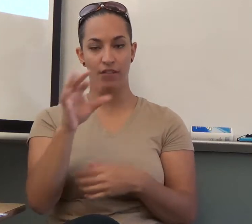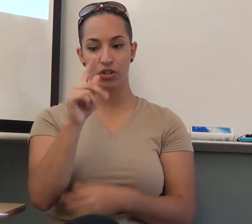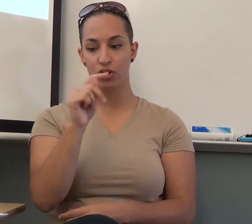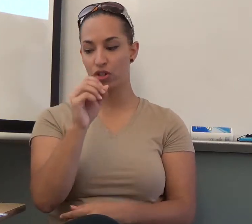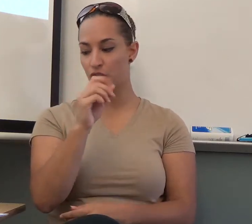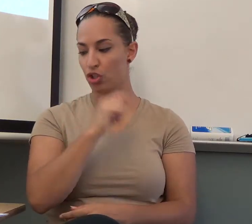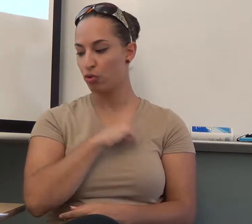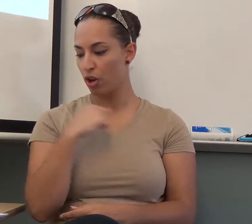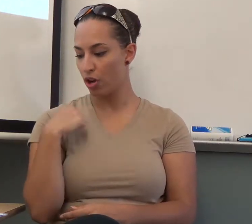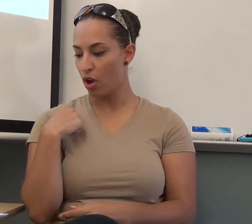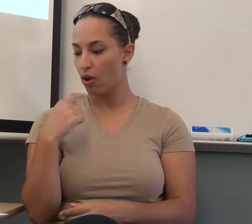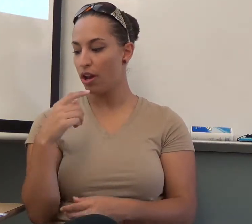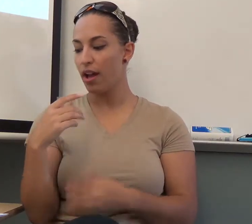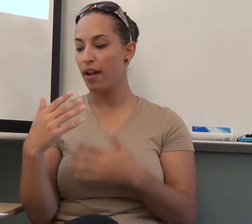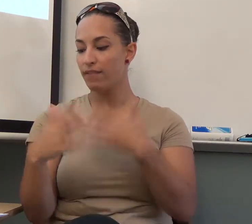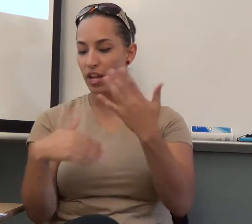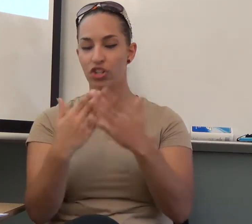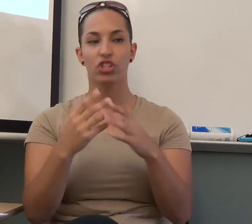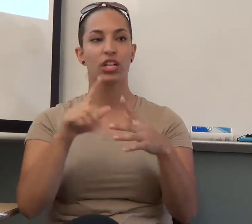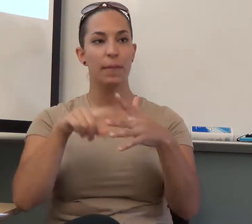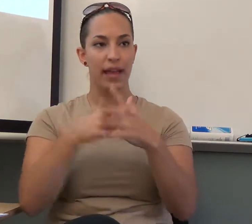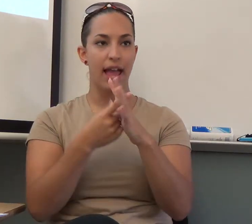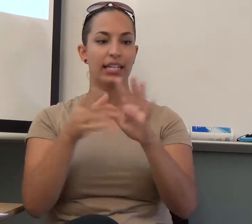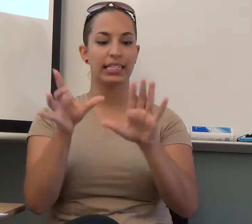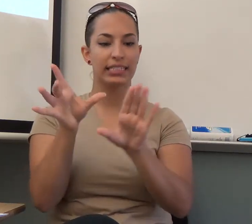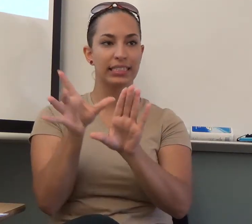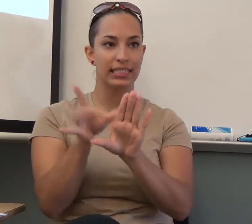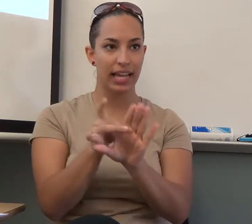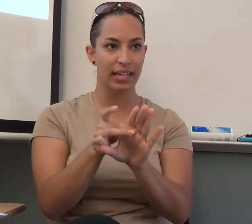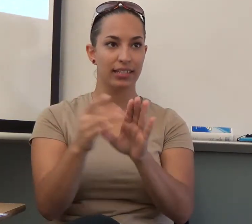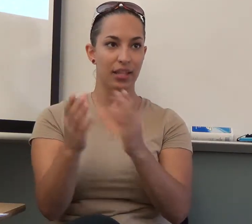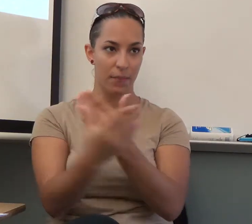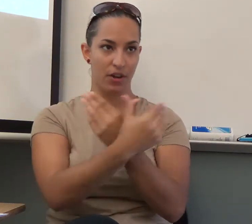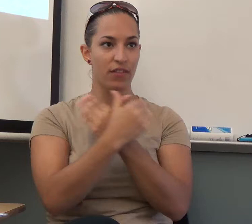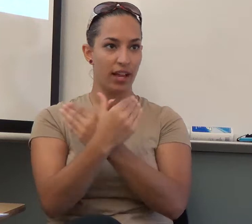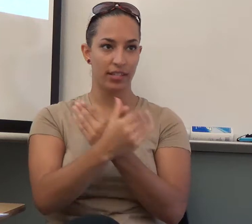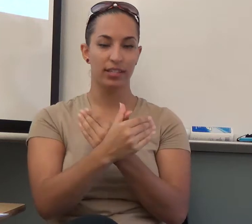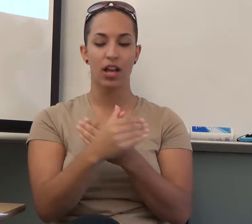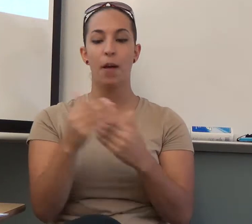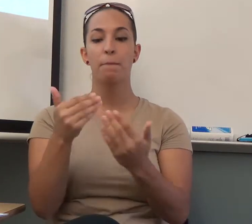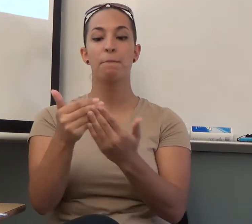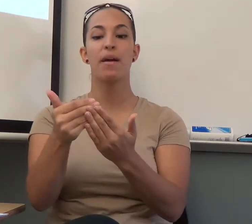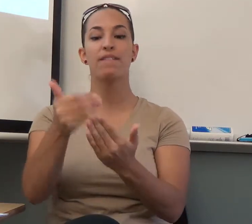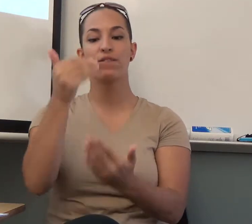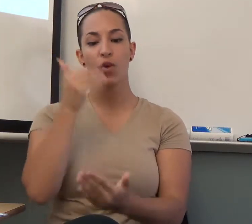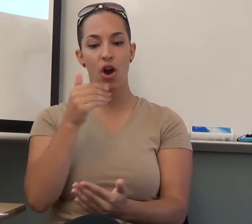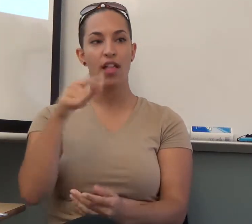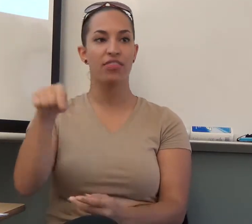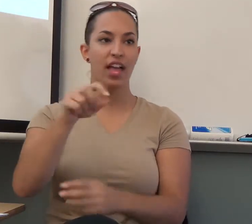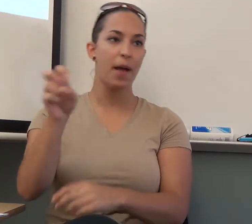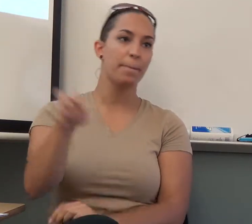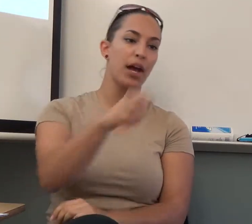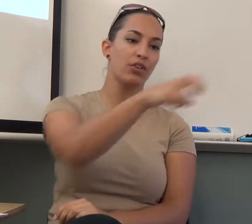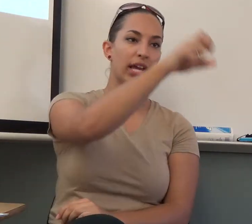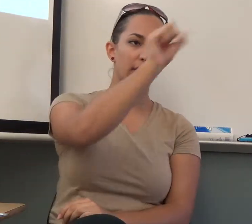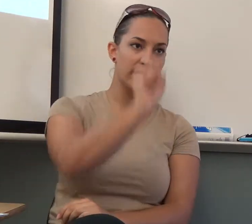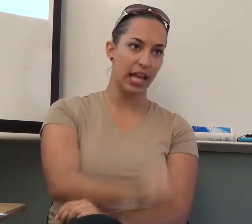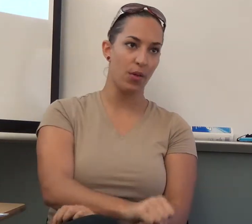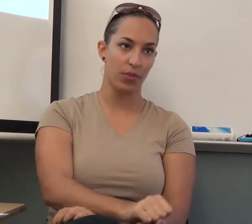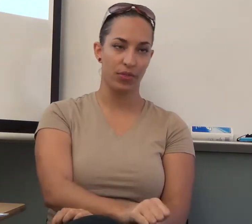the butterflies before monarchs migrated south. Before the monarchs migrated south, they would tag